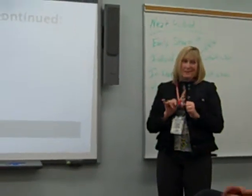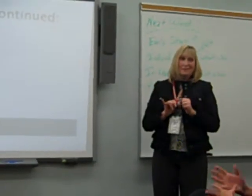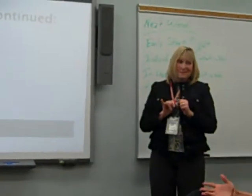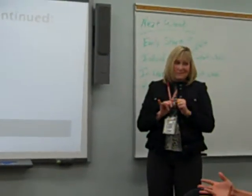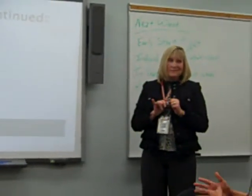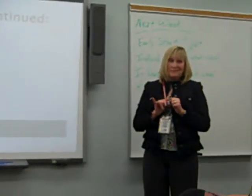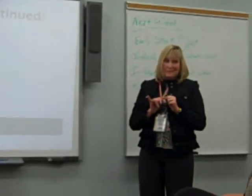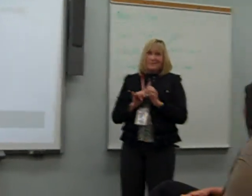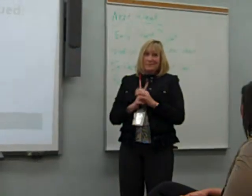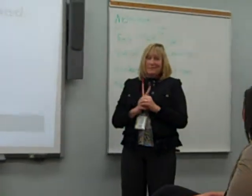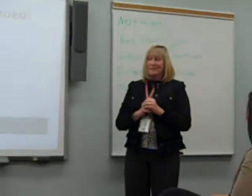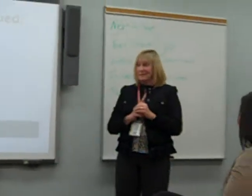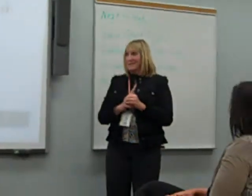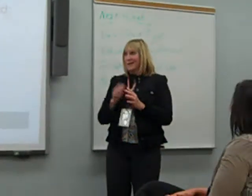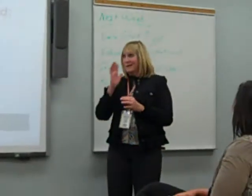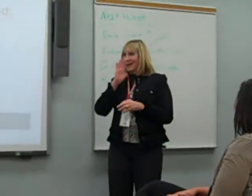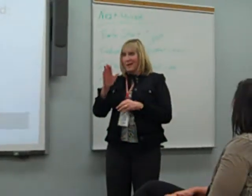Related to DUI,